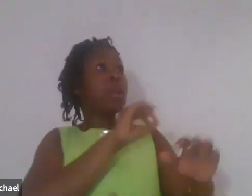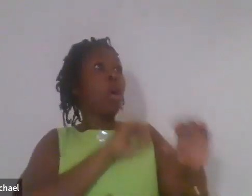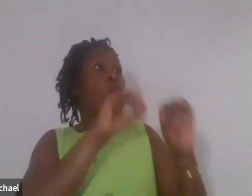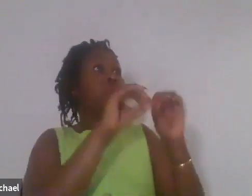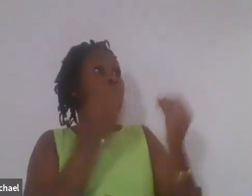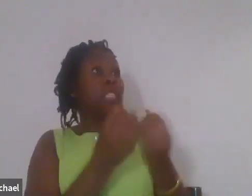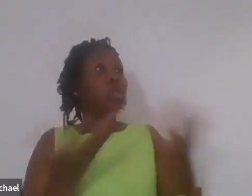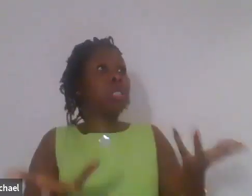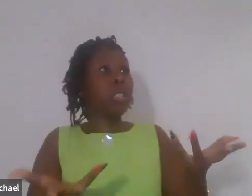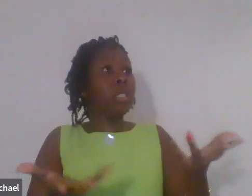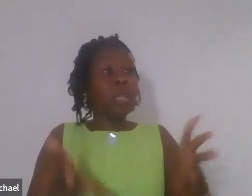maybe I can start my own organization.